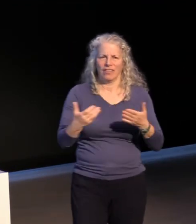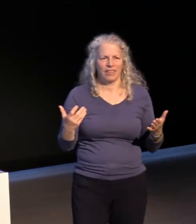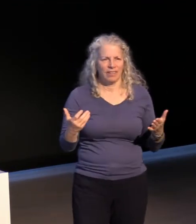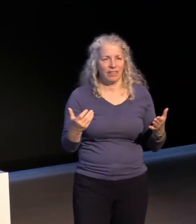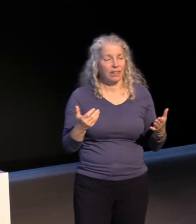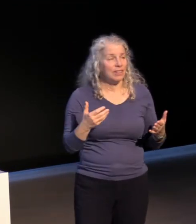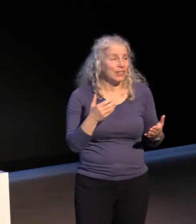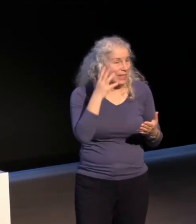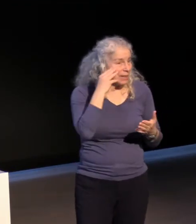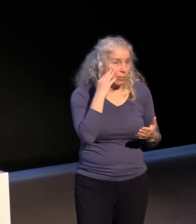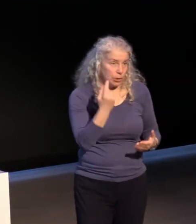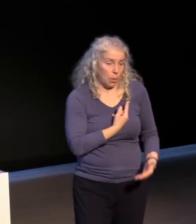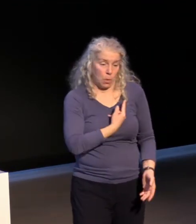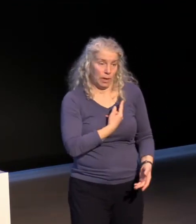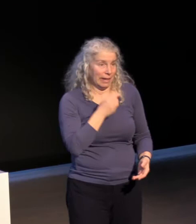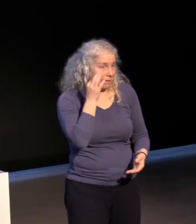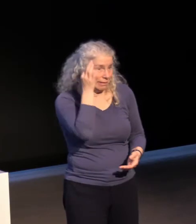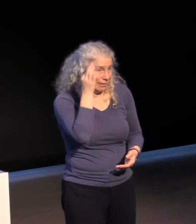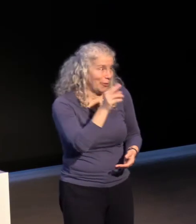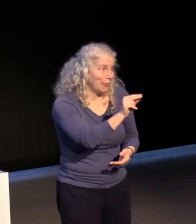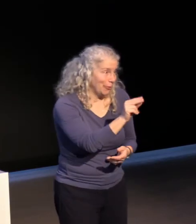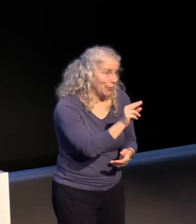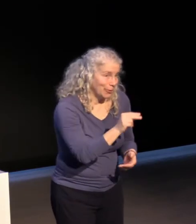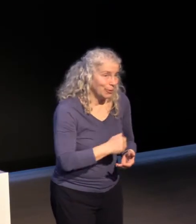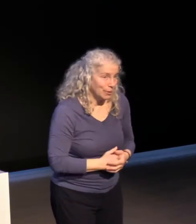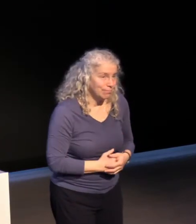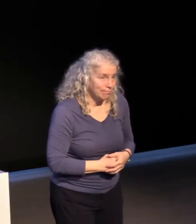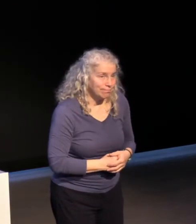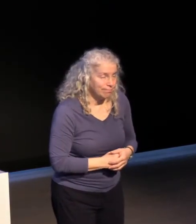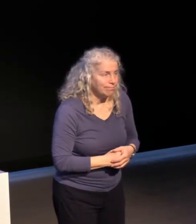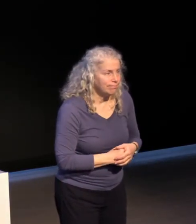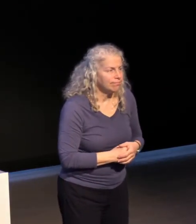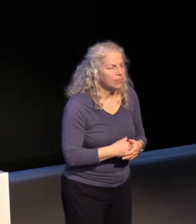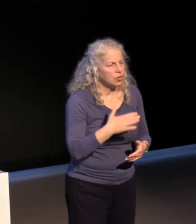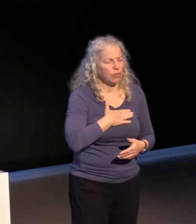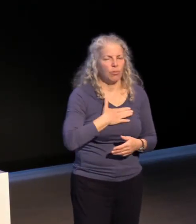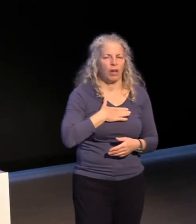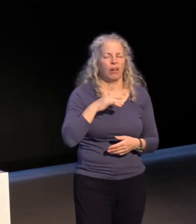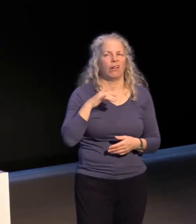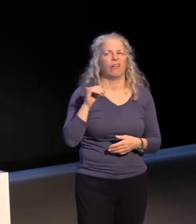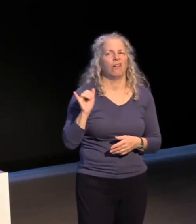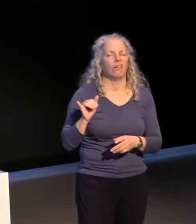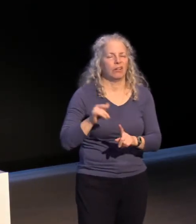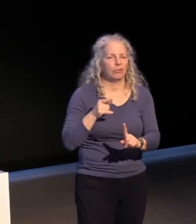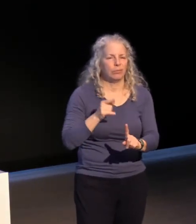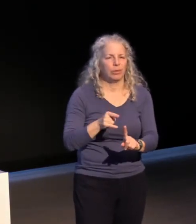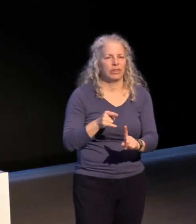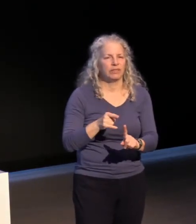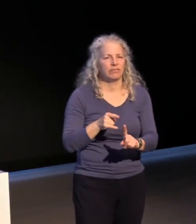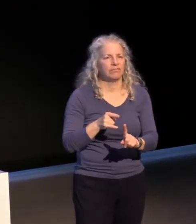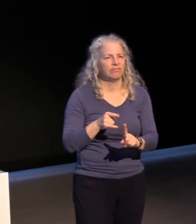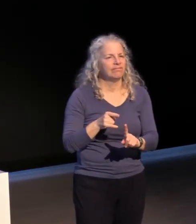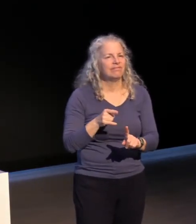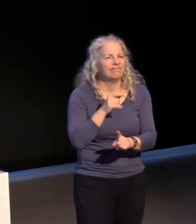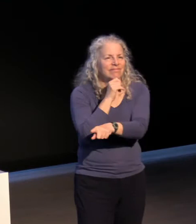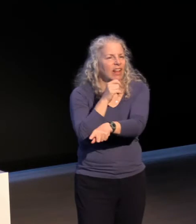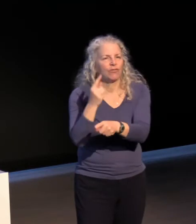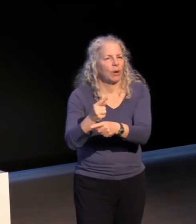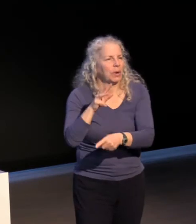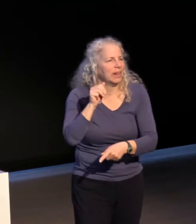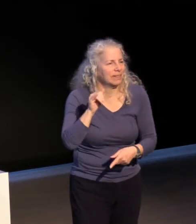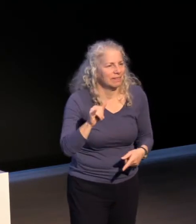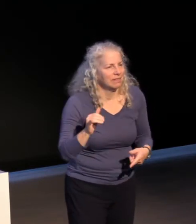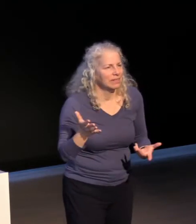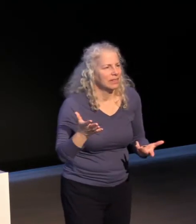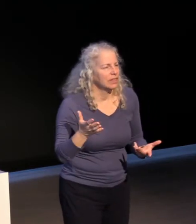of experience is not exclusive to Indians. The takeaway for me was this method of how not to do things. It's important